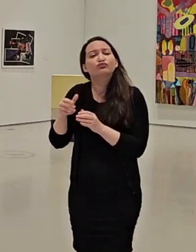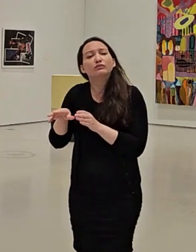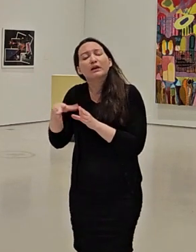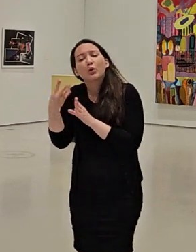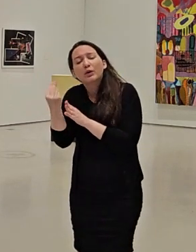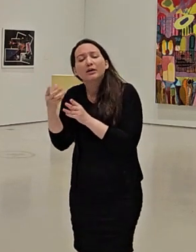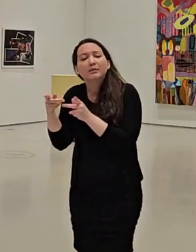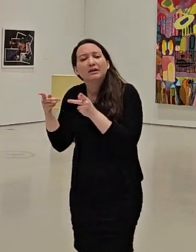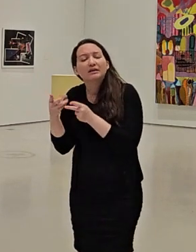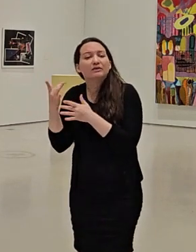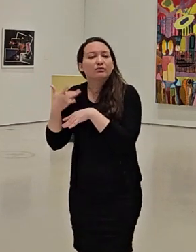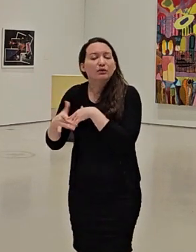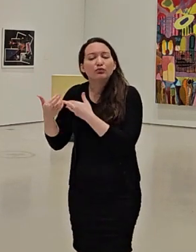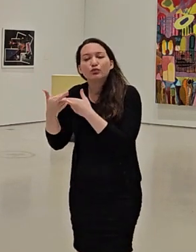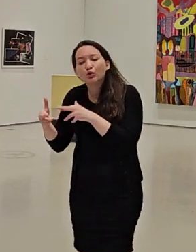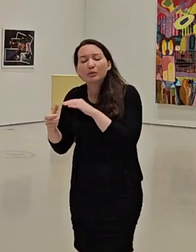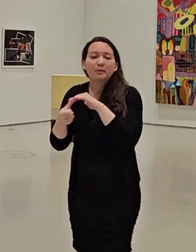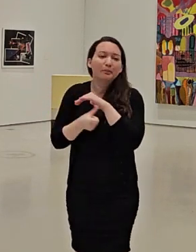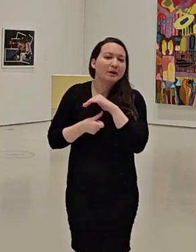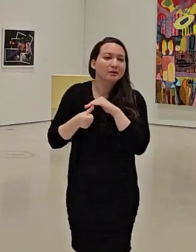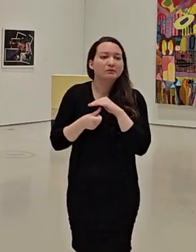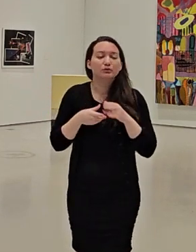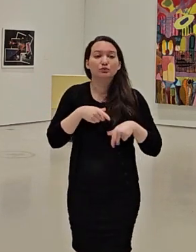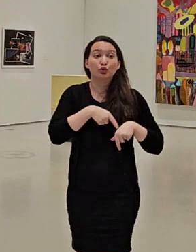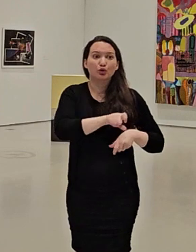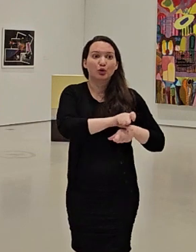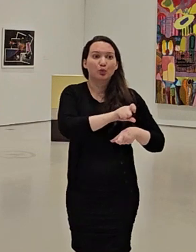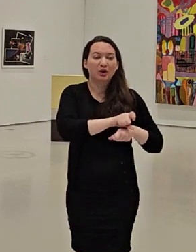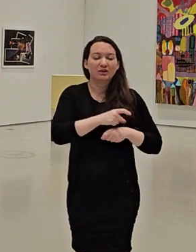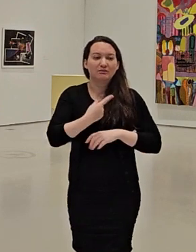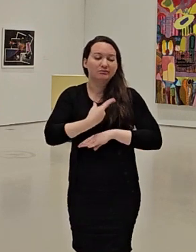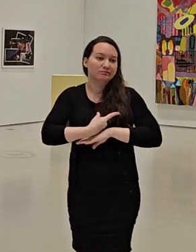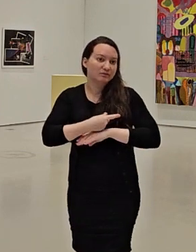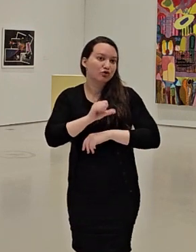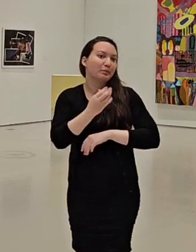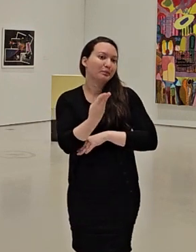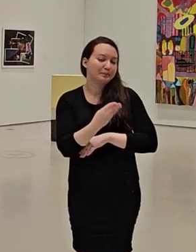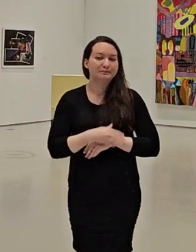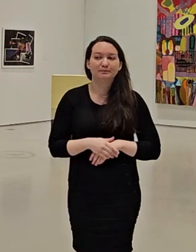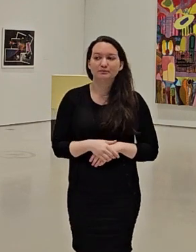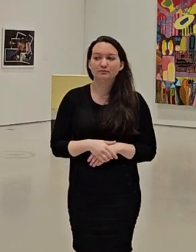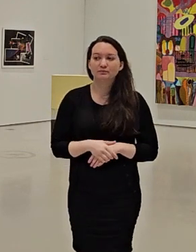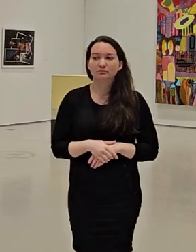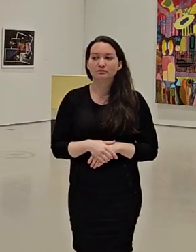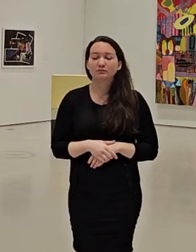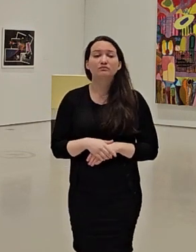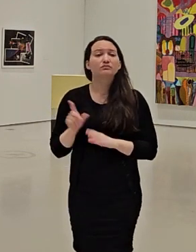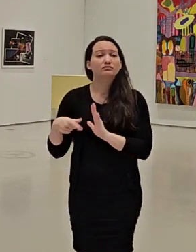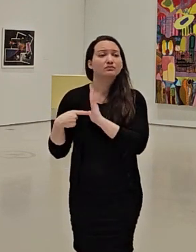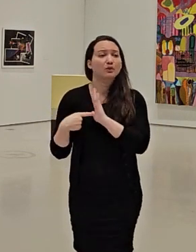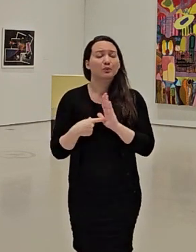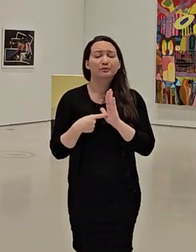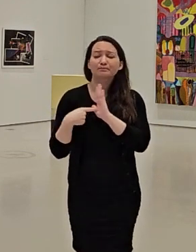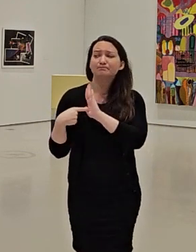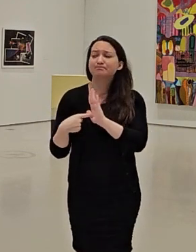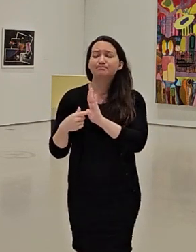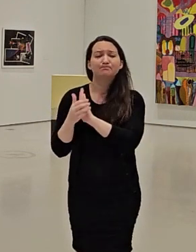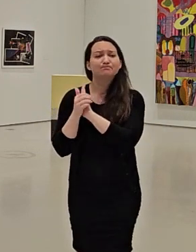like spare rooms and basements in between shifts at a day job. This exhibition highlights the talent of